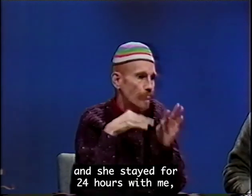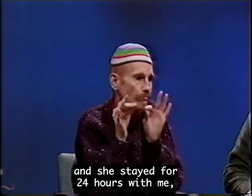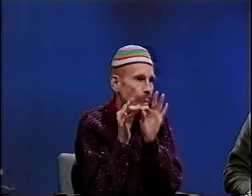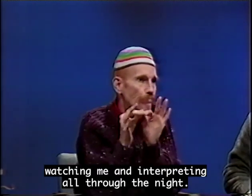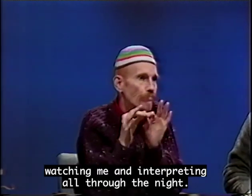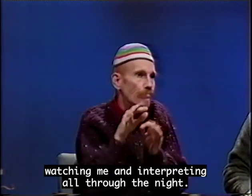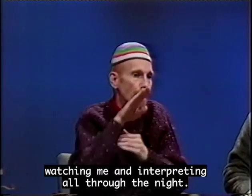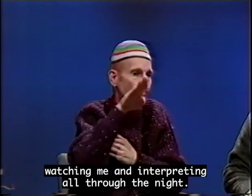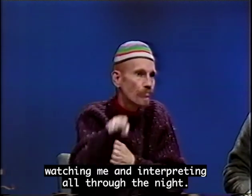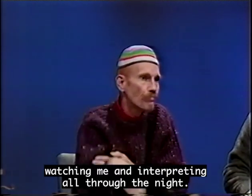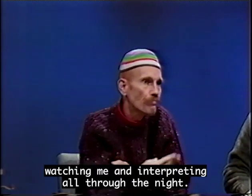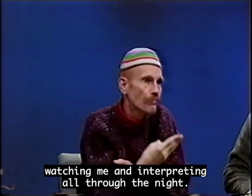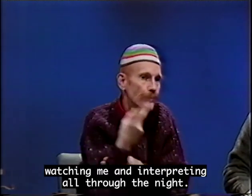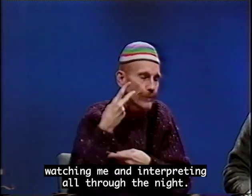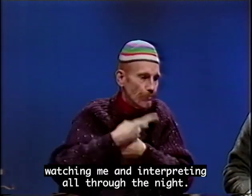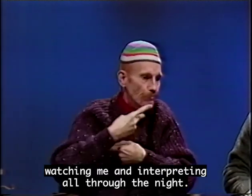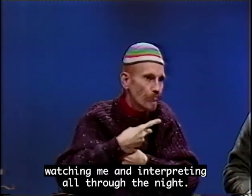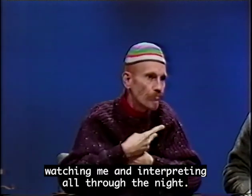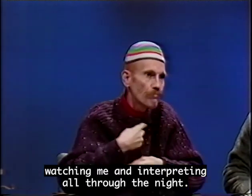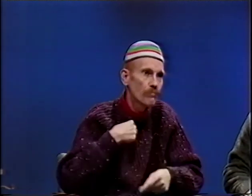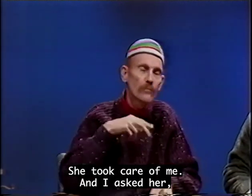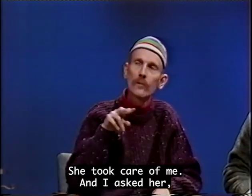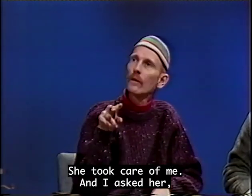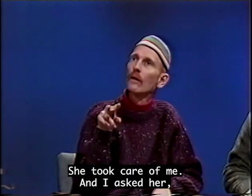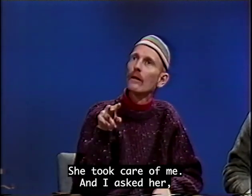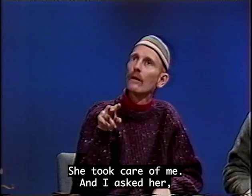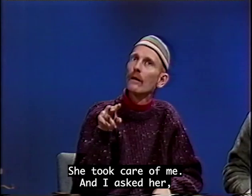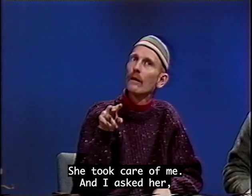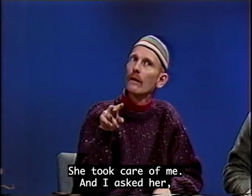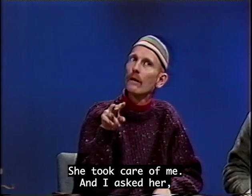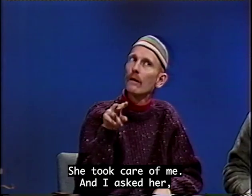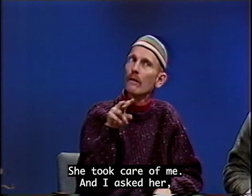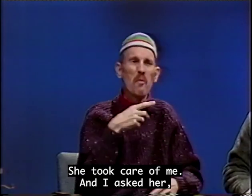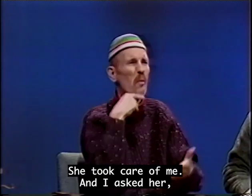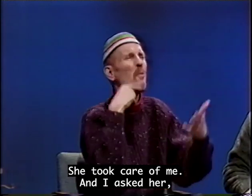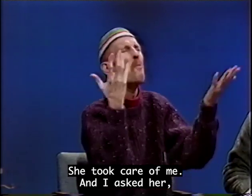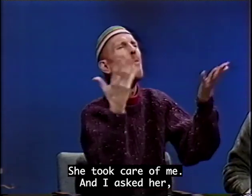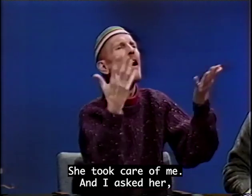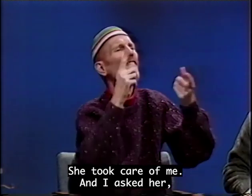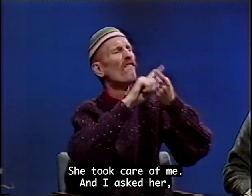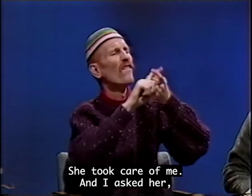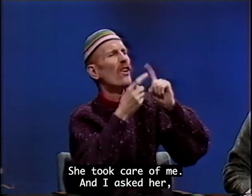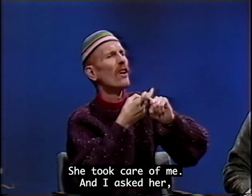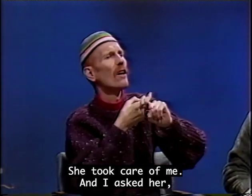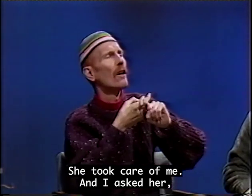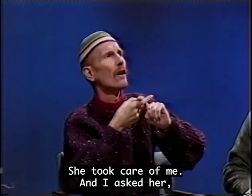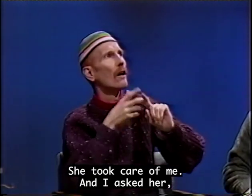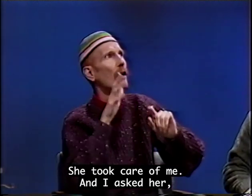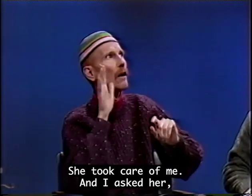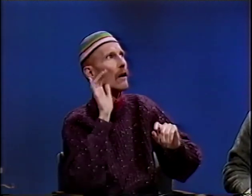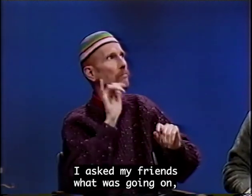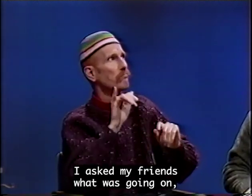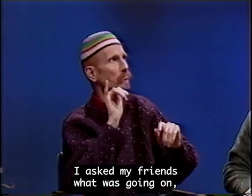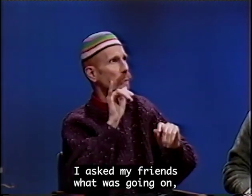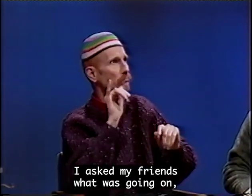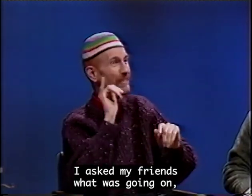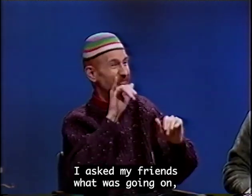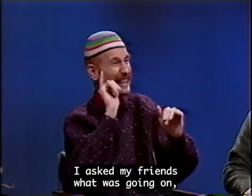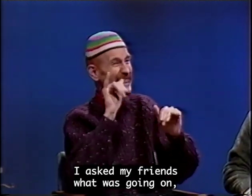me, watching me and interpreting all through the night. She took care of me. And I asked my friends what was going